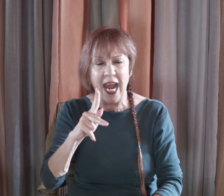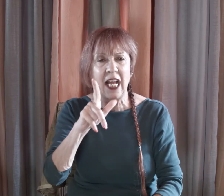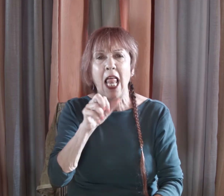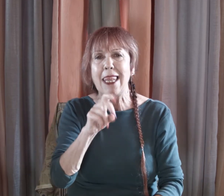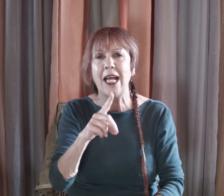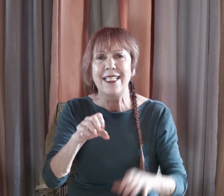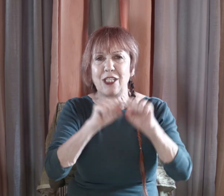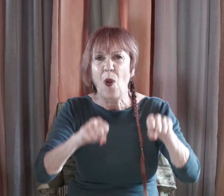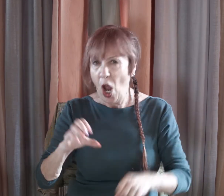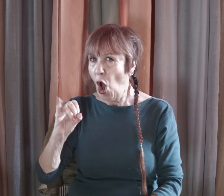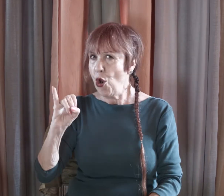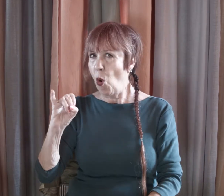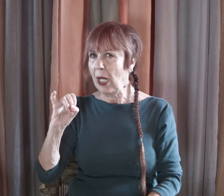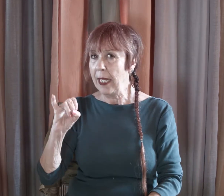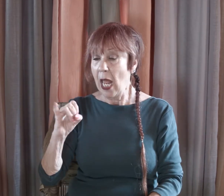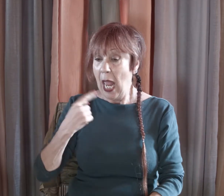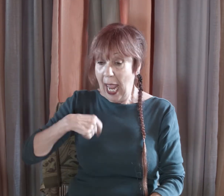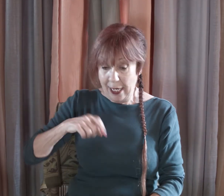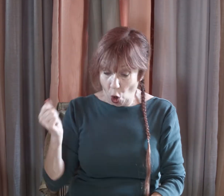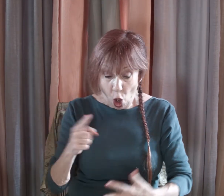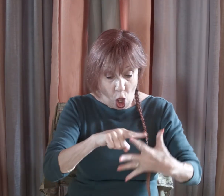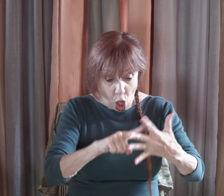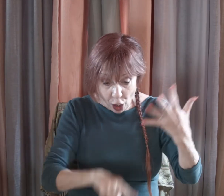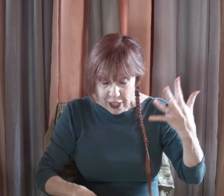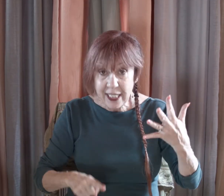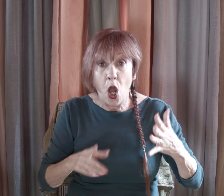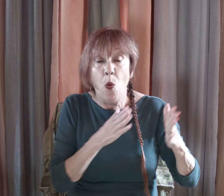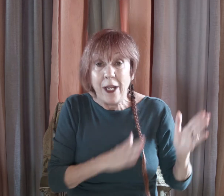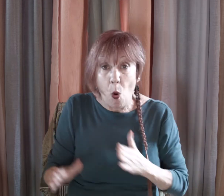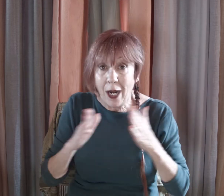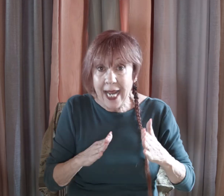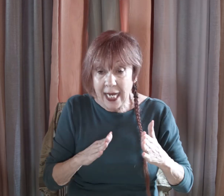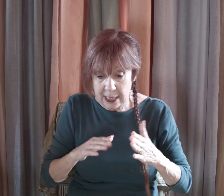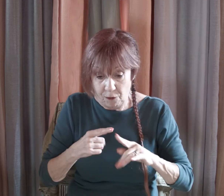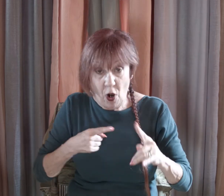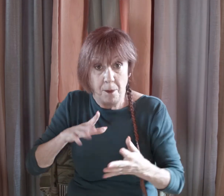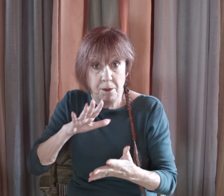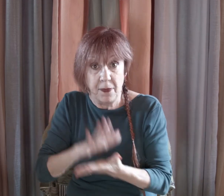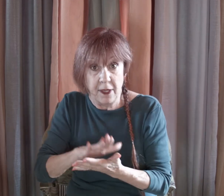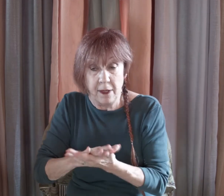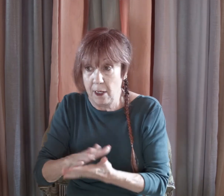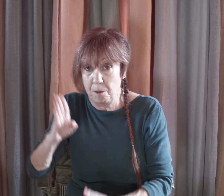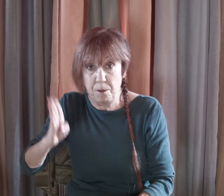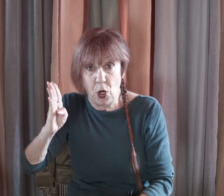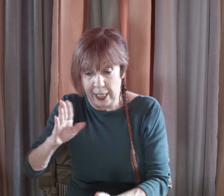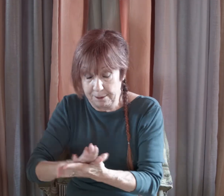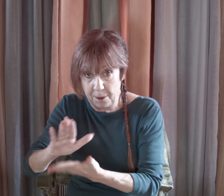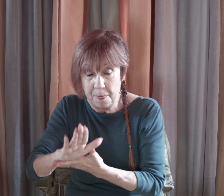in Oakland. We were picketing. So, and all of that was being organized from the campus. And so the folks in Oakland